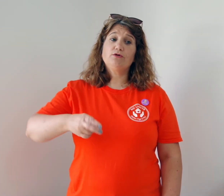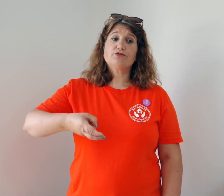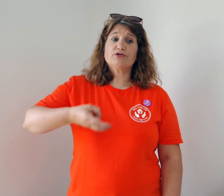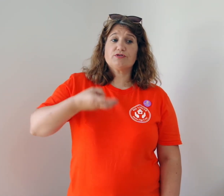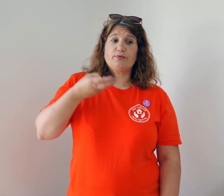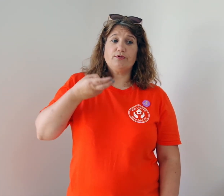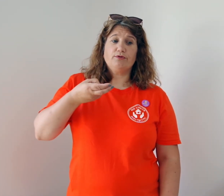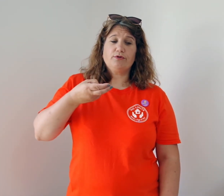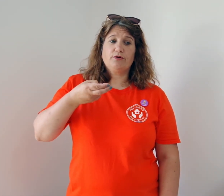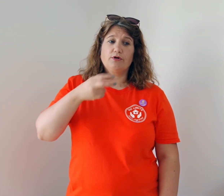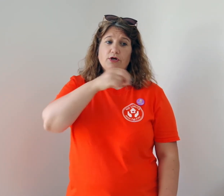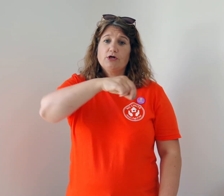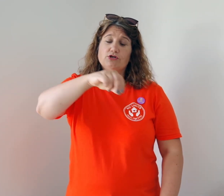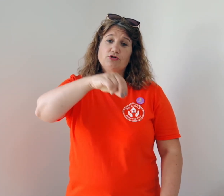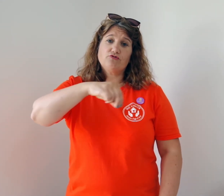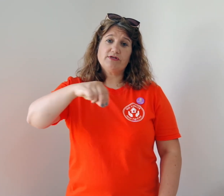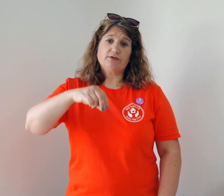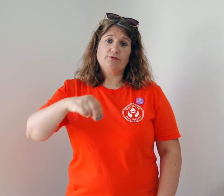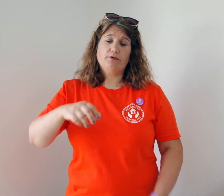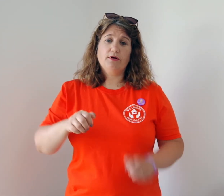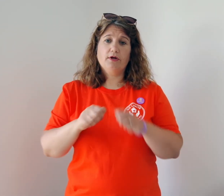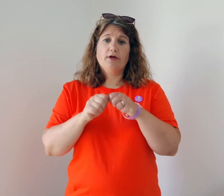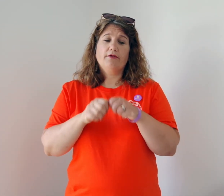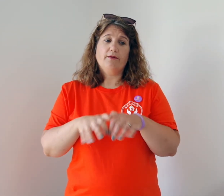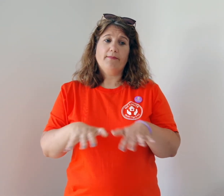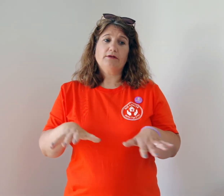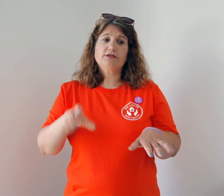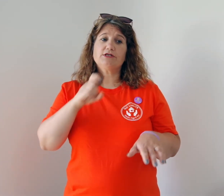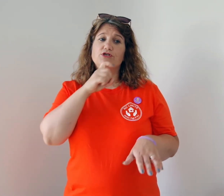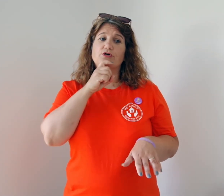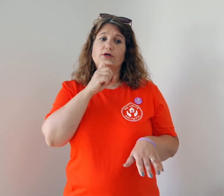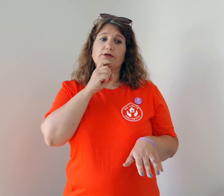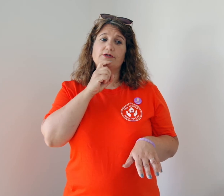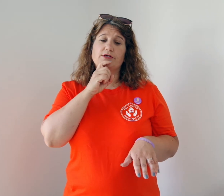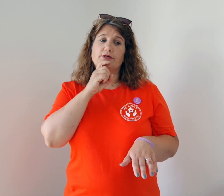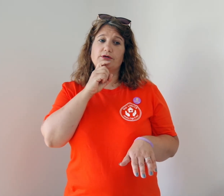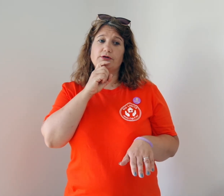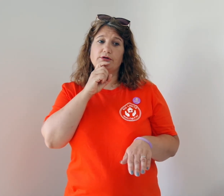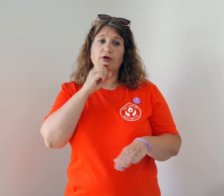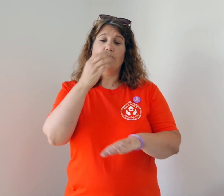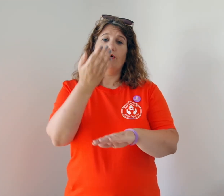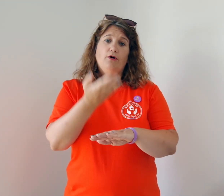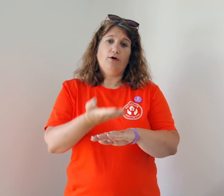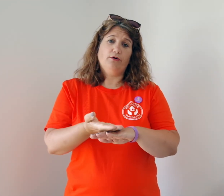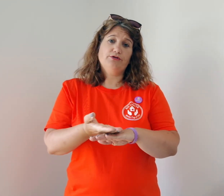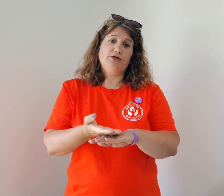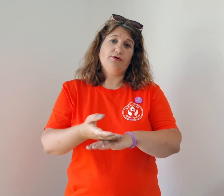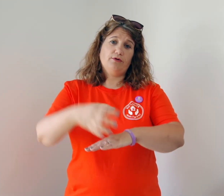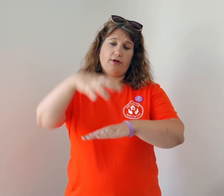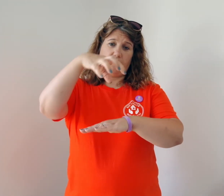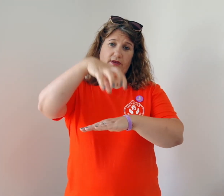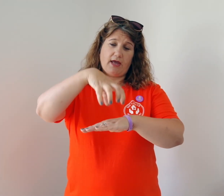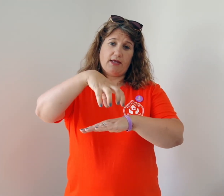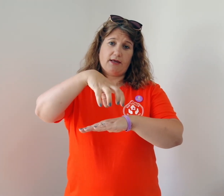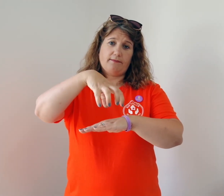Use a spoon to drizzle the melted chocolate onto the cake.